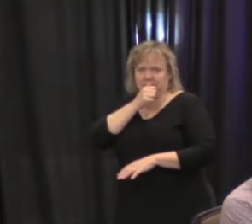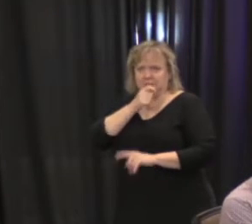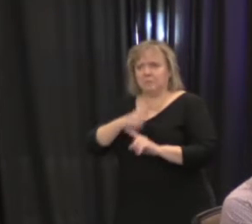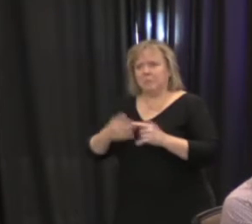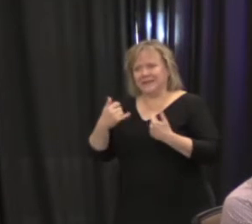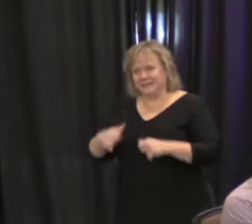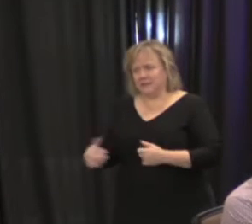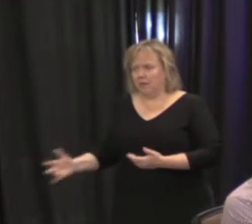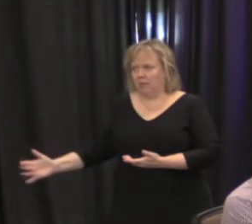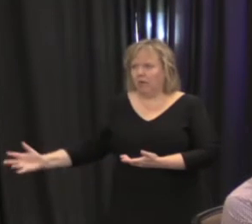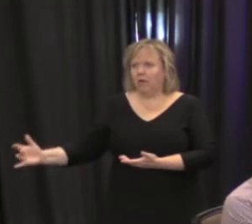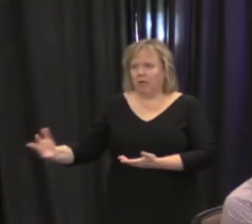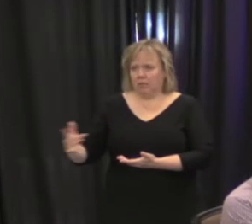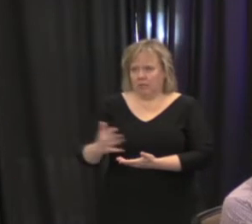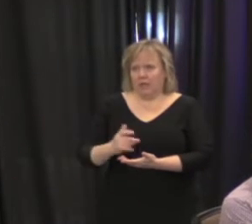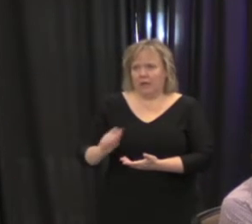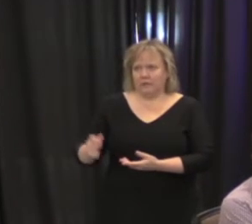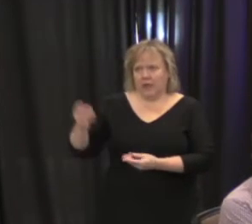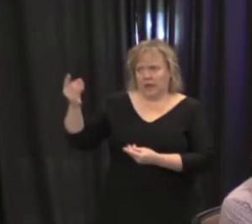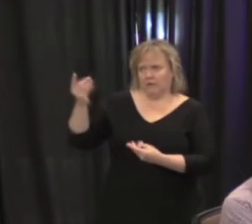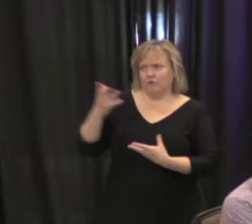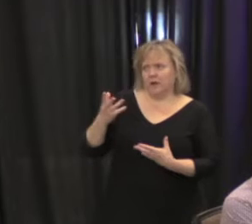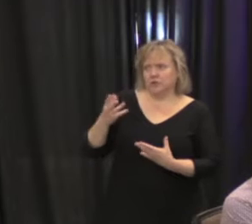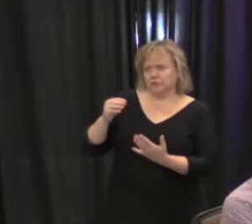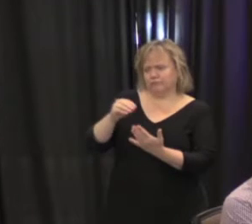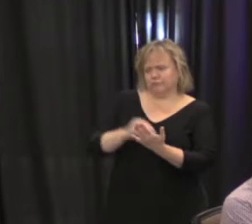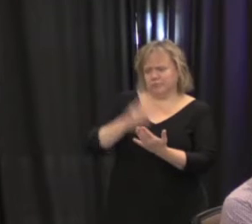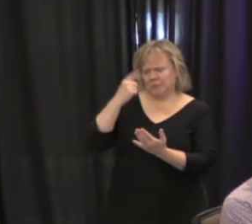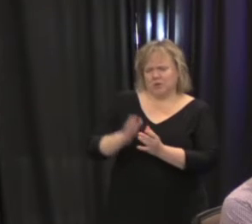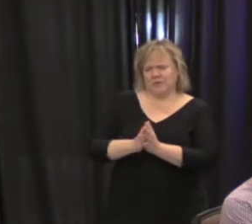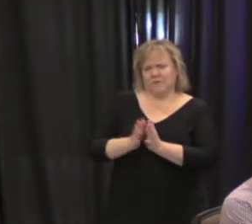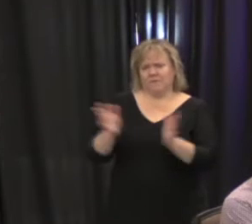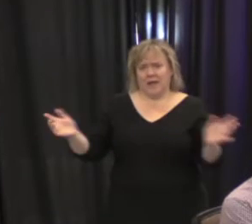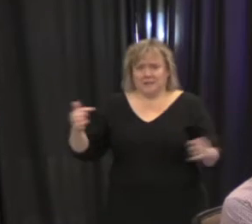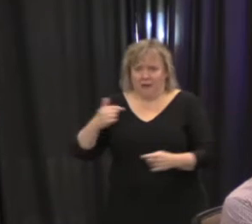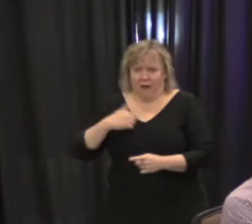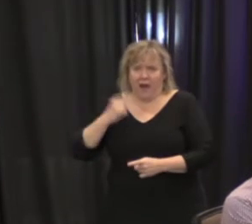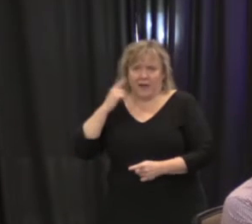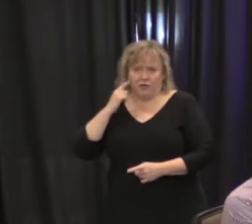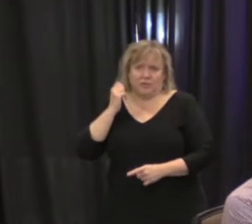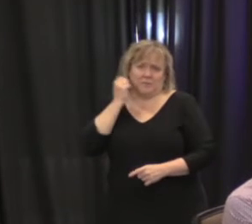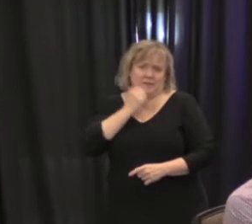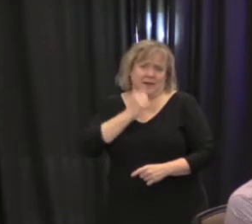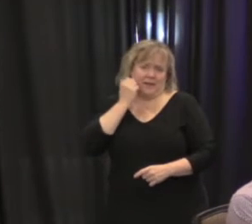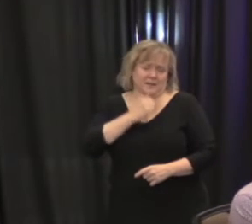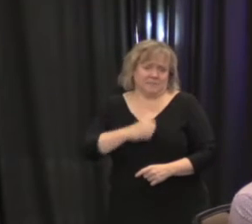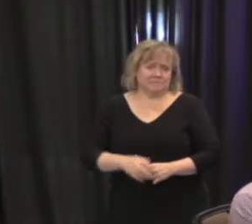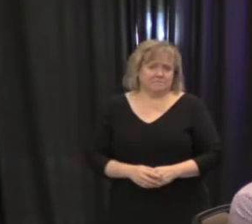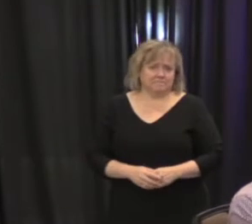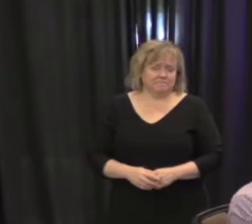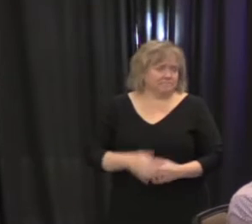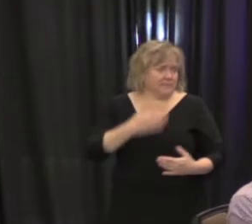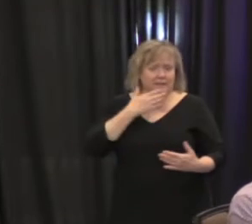still collecting those experiences because they're vast and I hear them every day. Thank you.